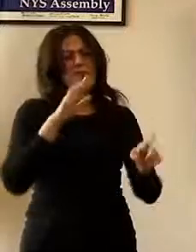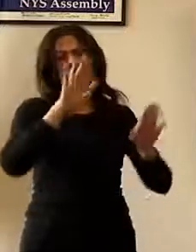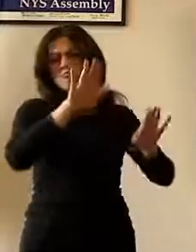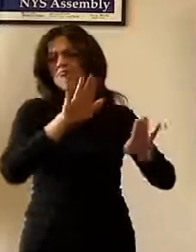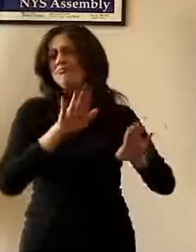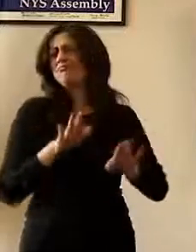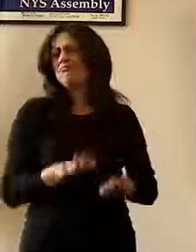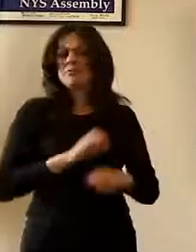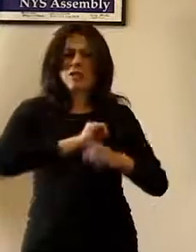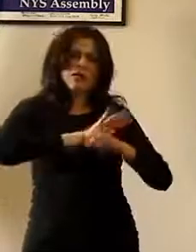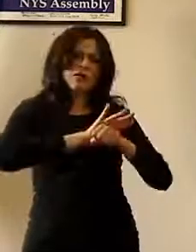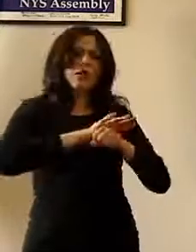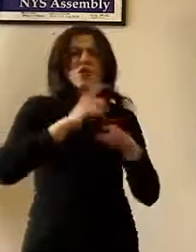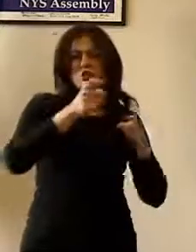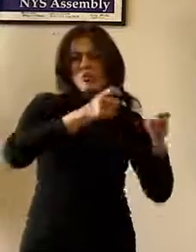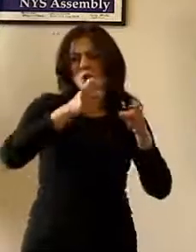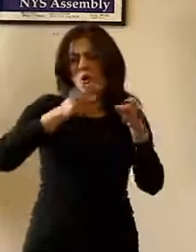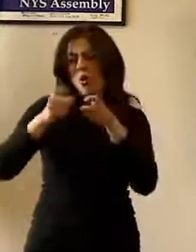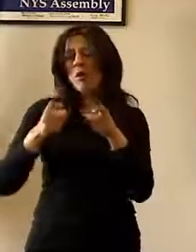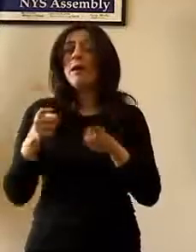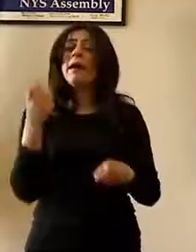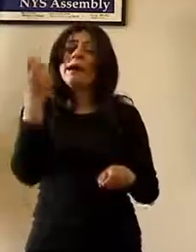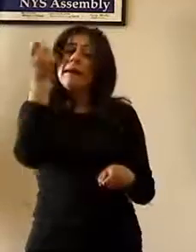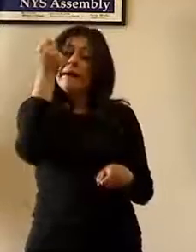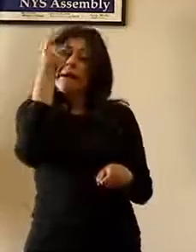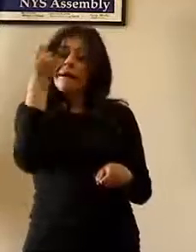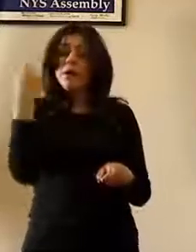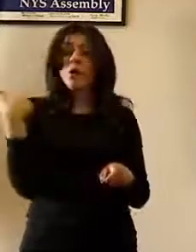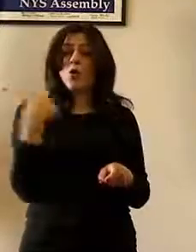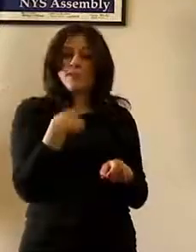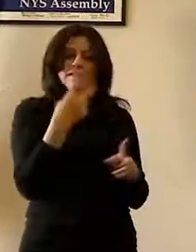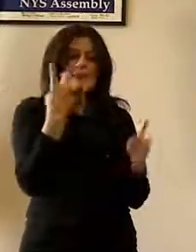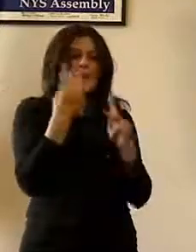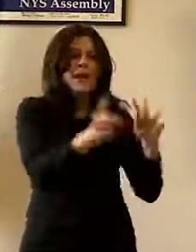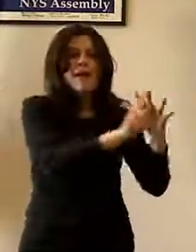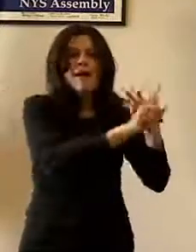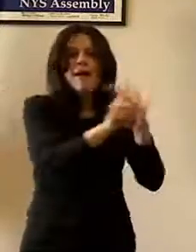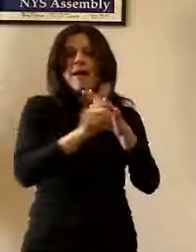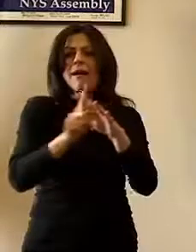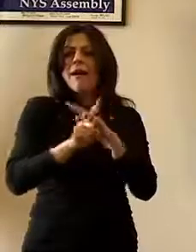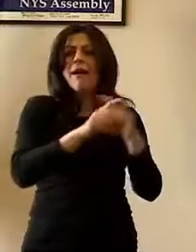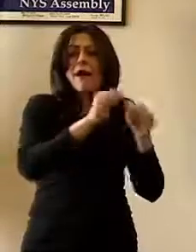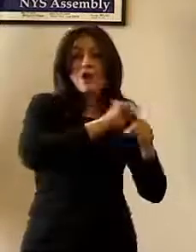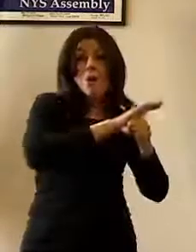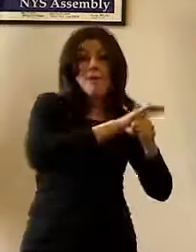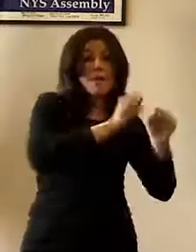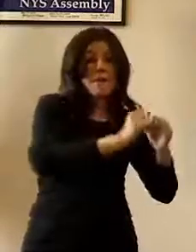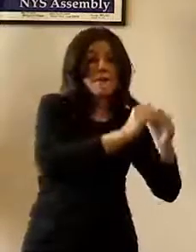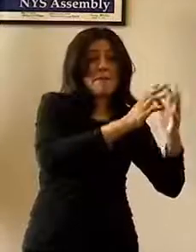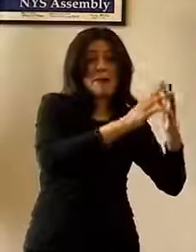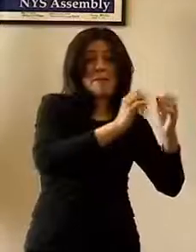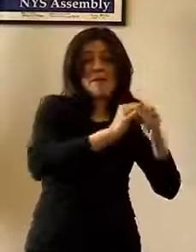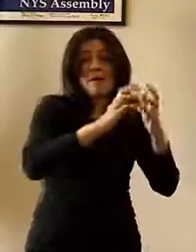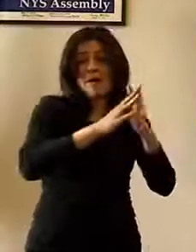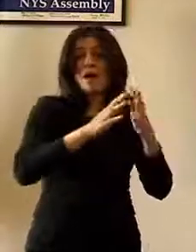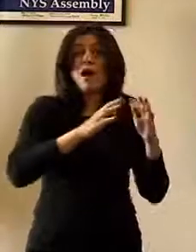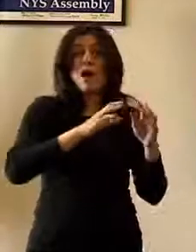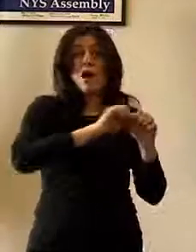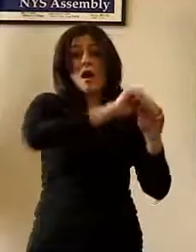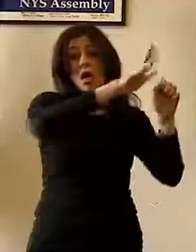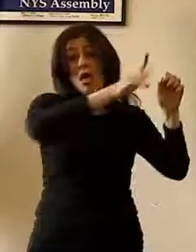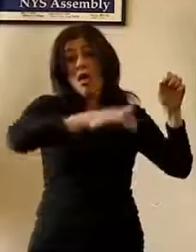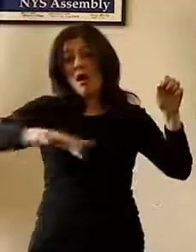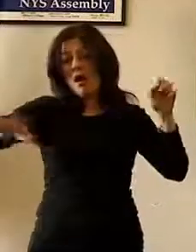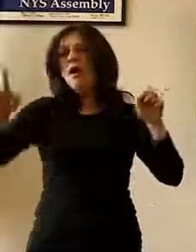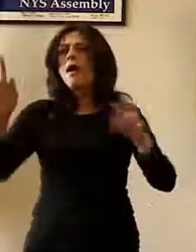controlling COVID. Periodically, we've seen clusters of cases. We have not seen spillover into the